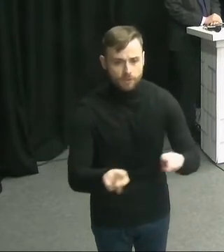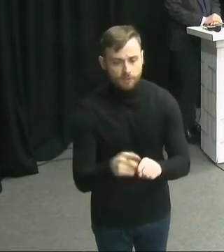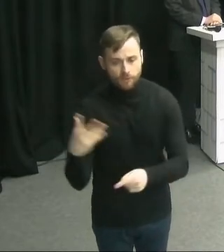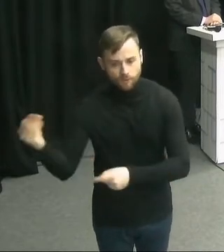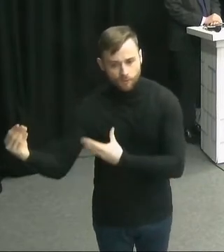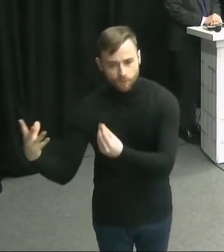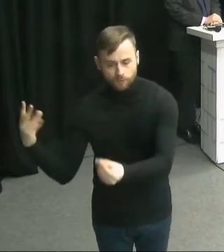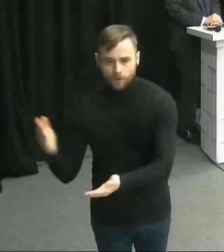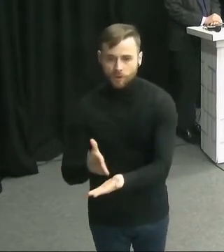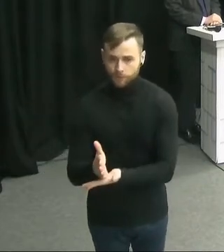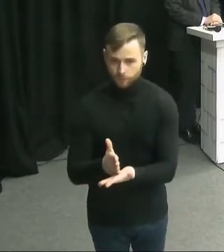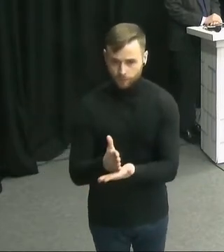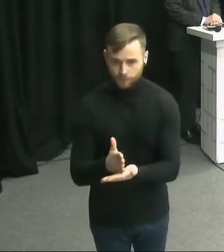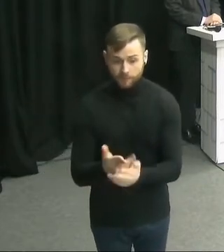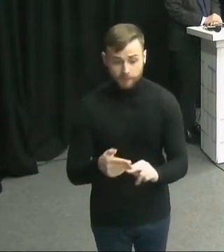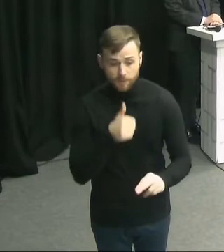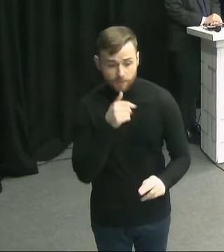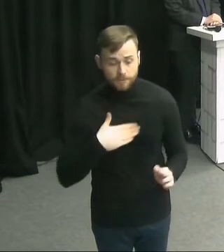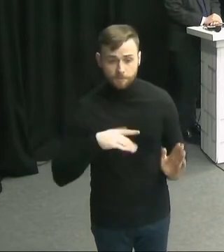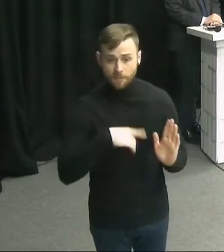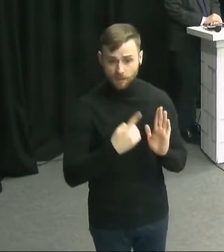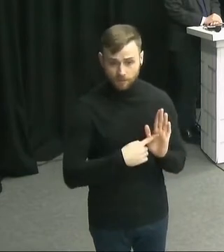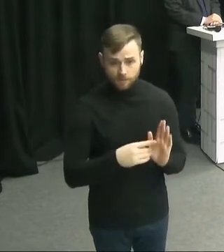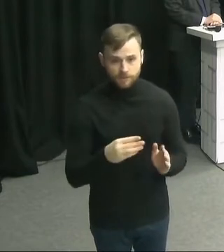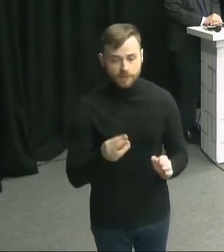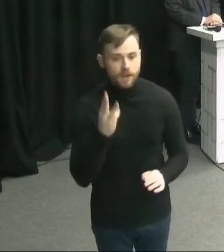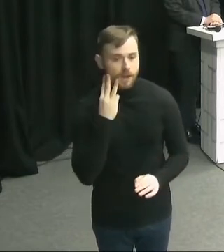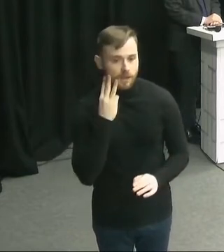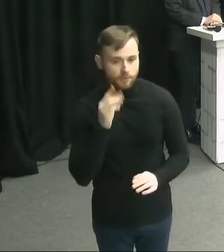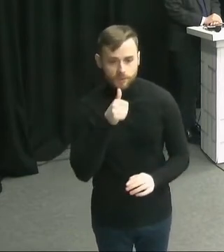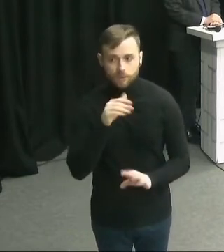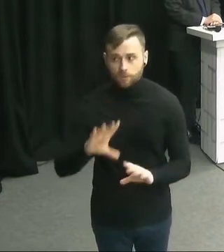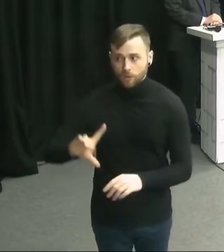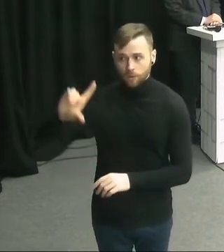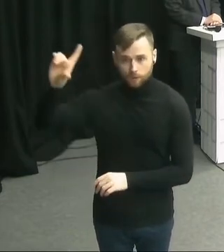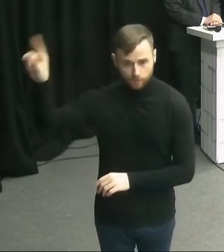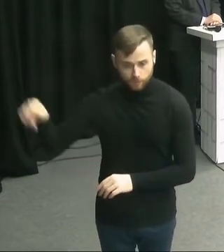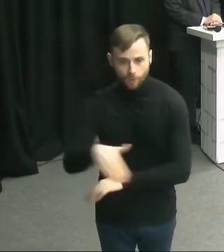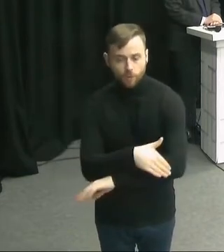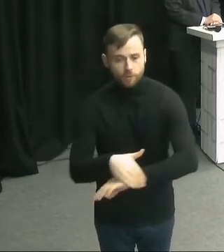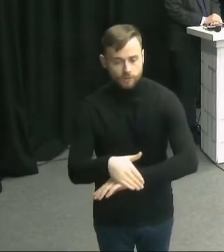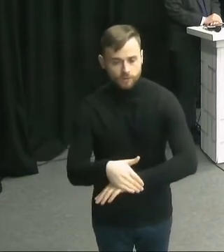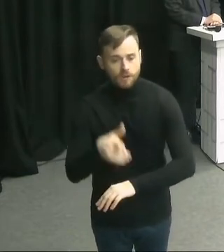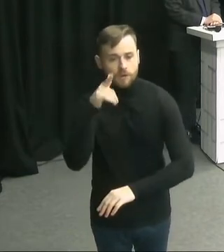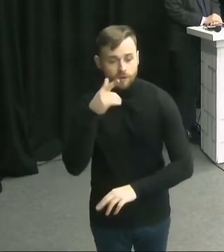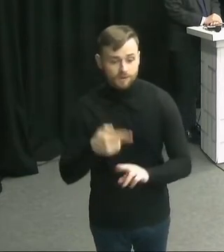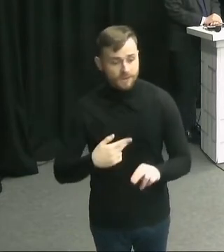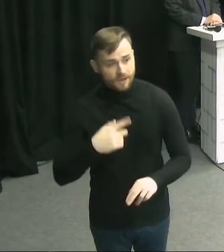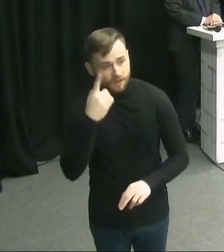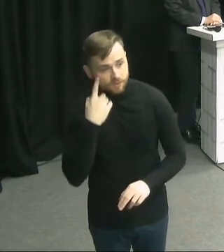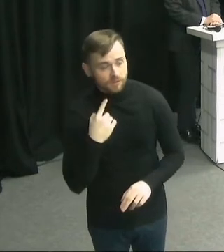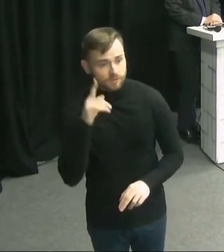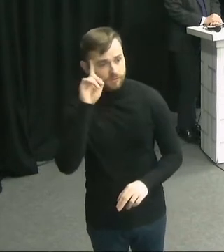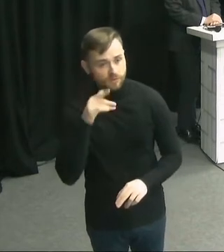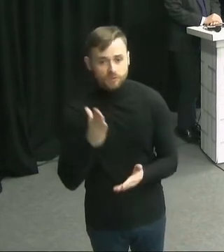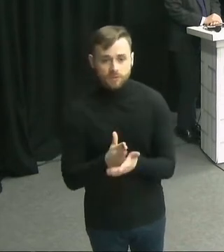high quality knowledge and good experience. Because when we ask our students